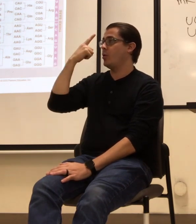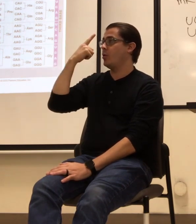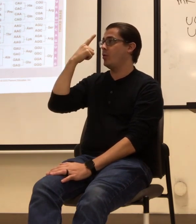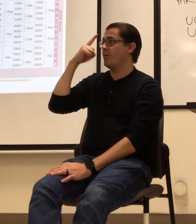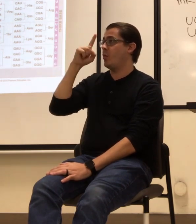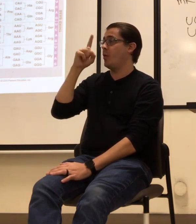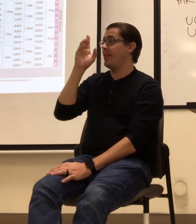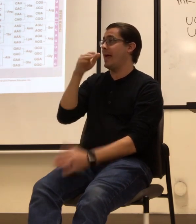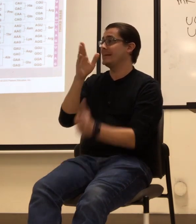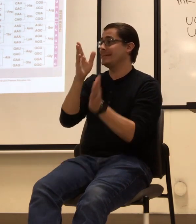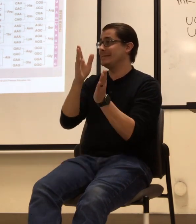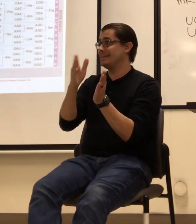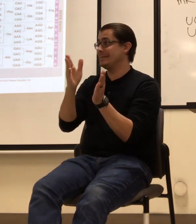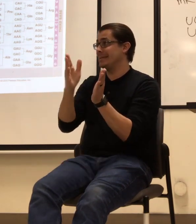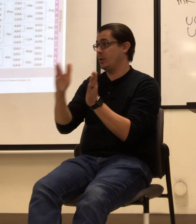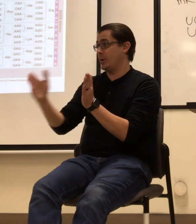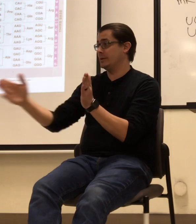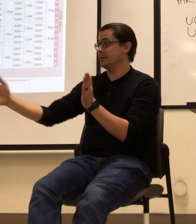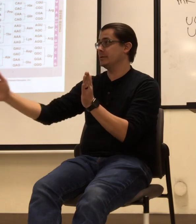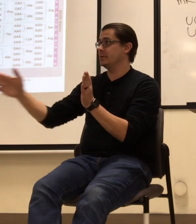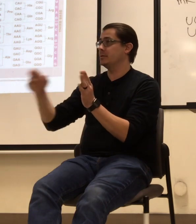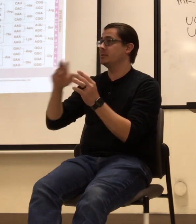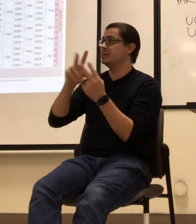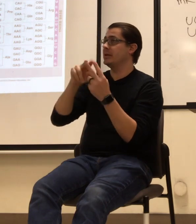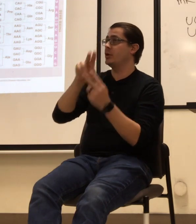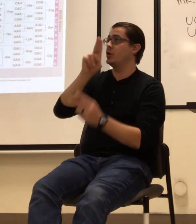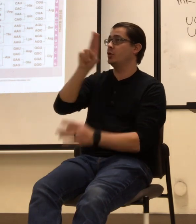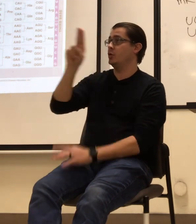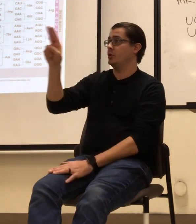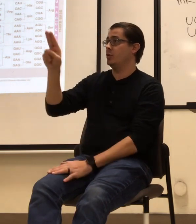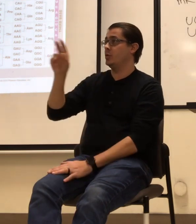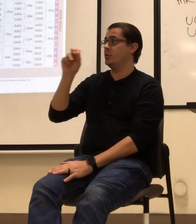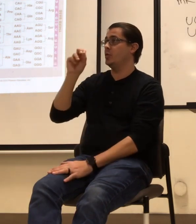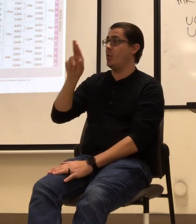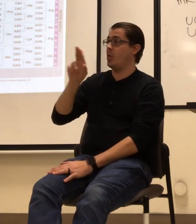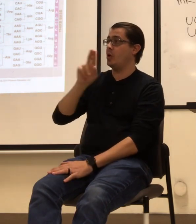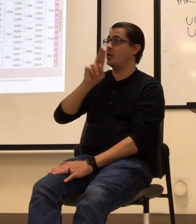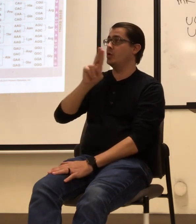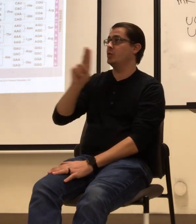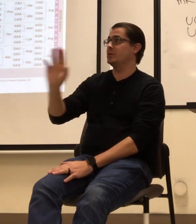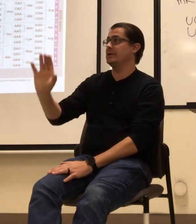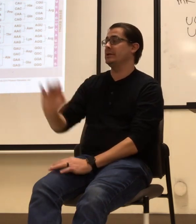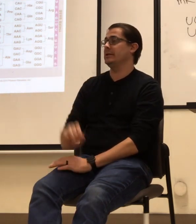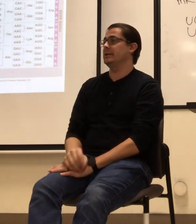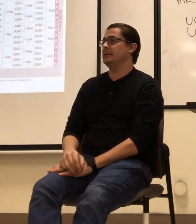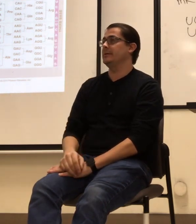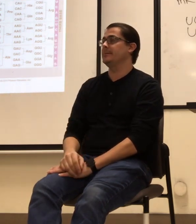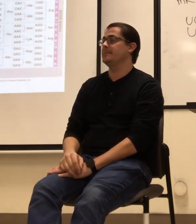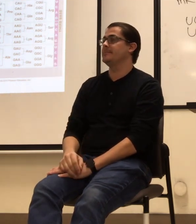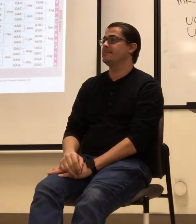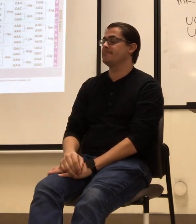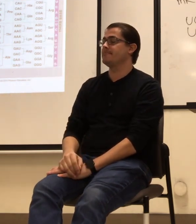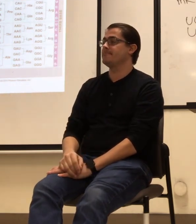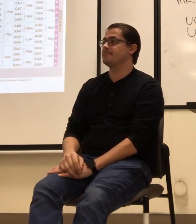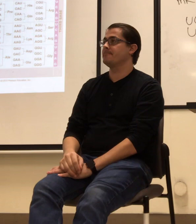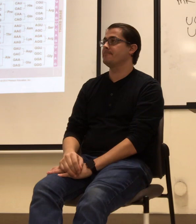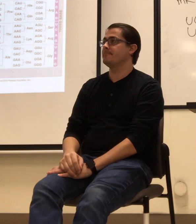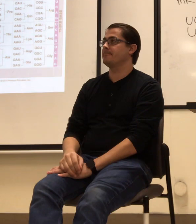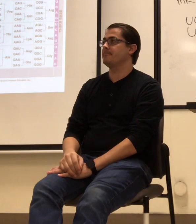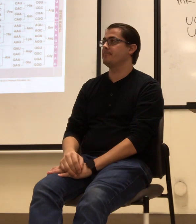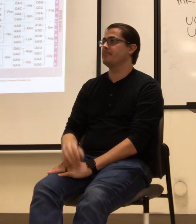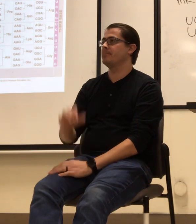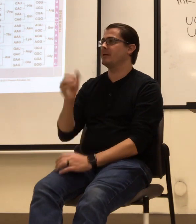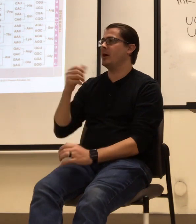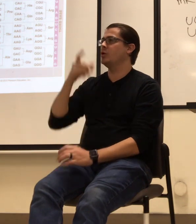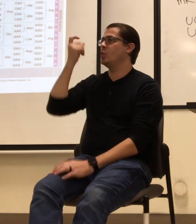it in a sequence is either UUU or UUC. Okay. So how you read